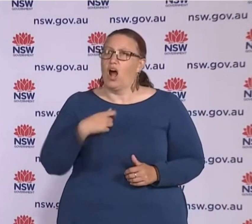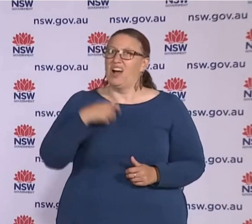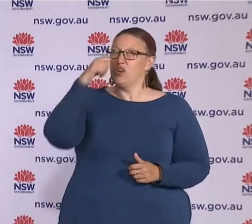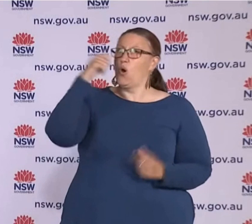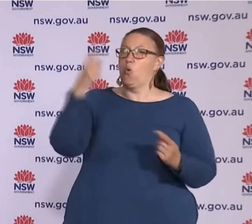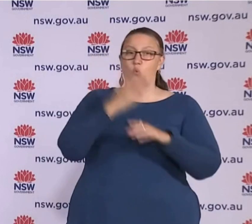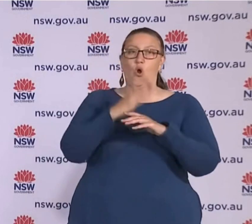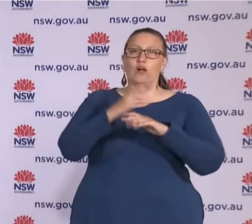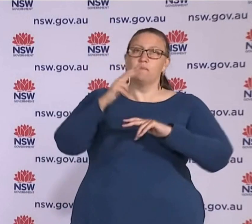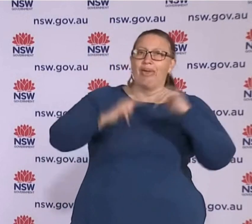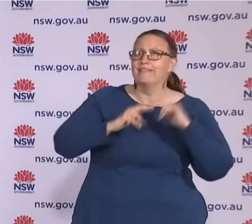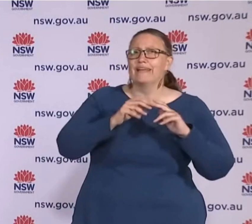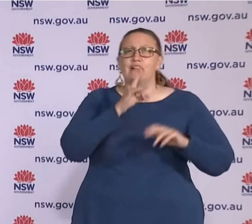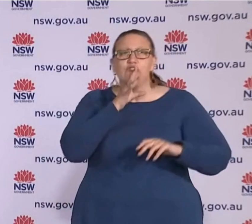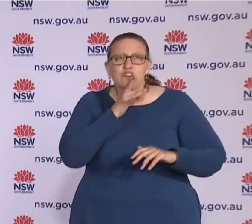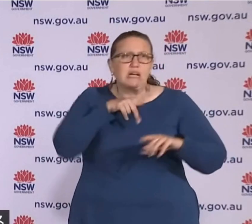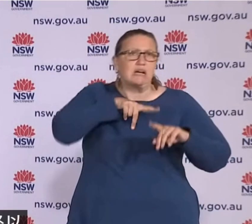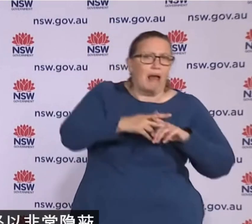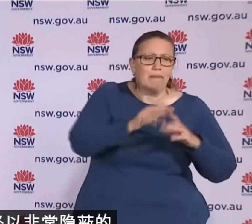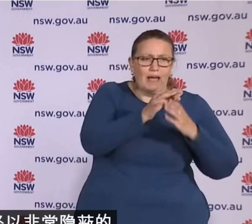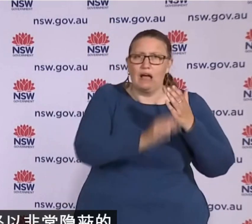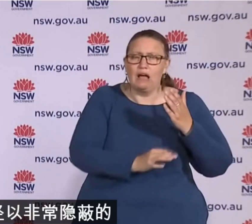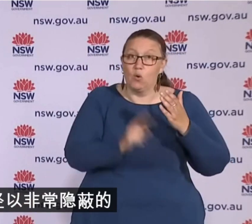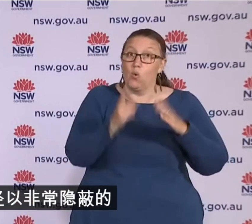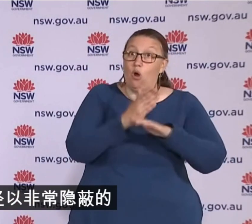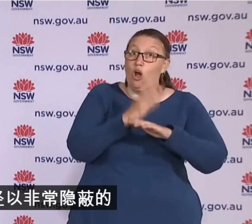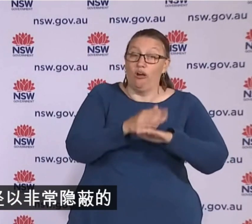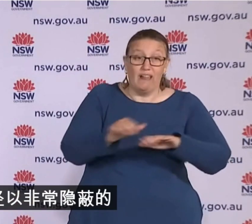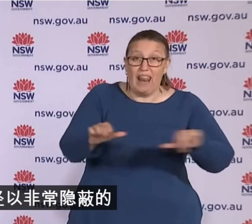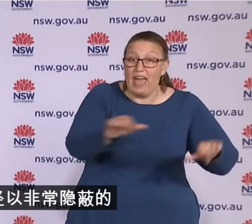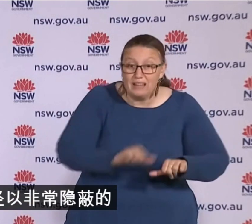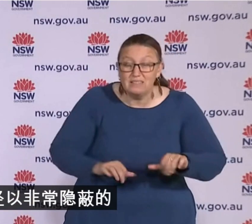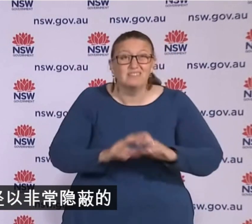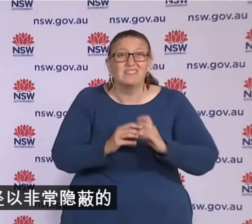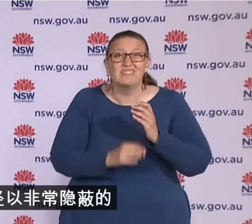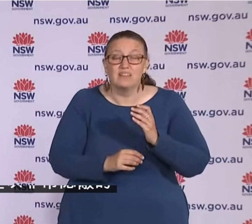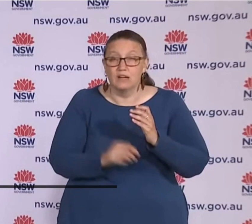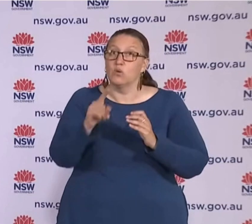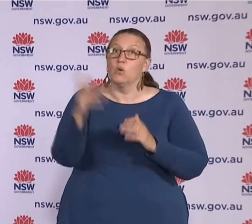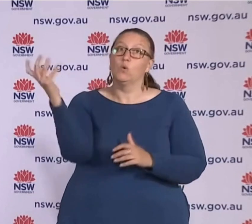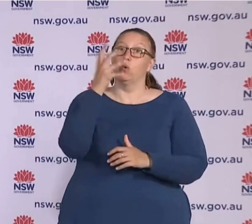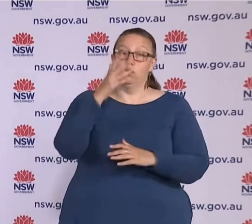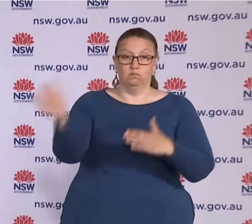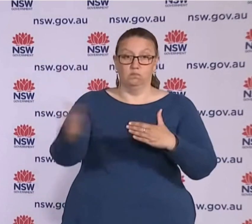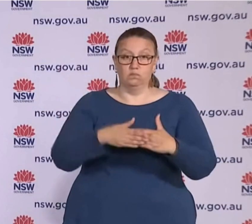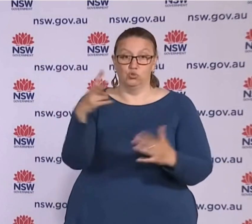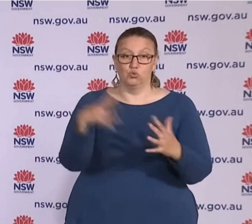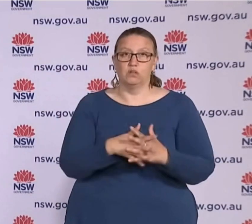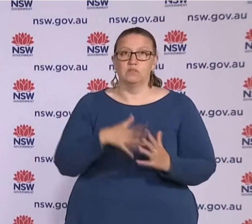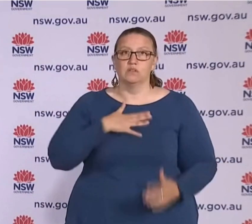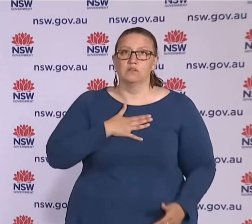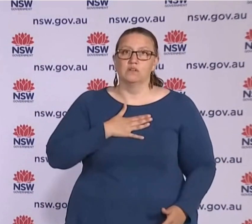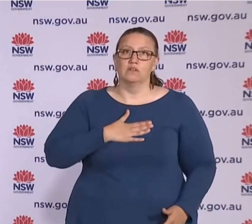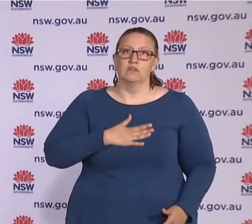shut down and take a pause for 2 weeks. They've now resumed in a very COVID-safe way, and we need to make sure that stays that way. But that